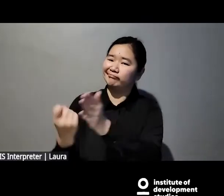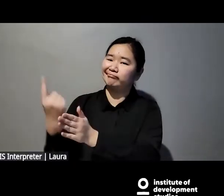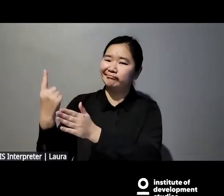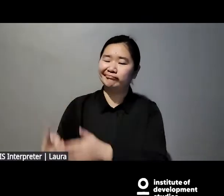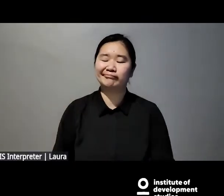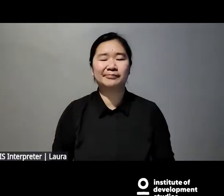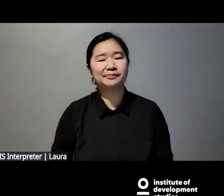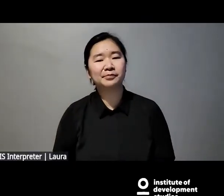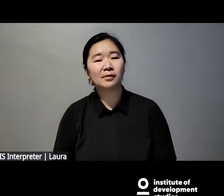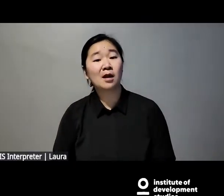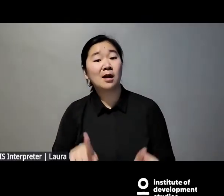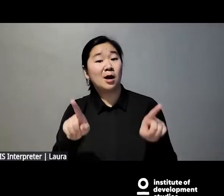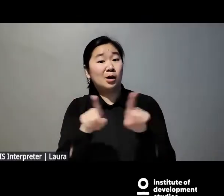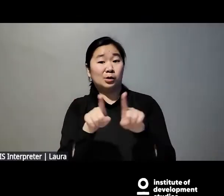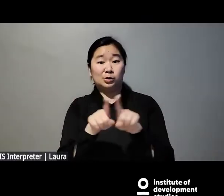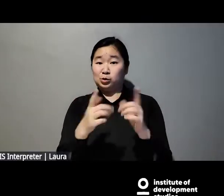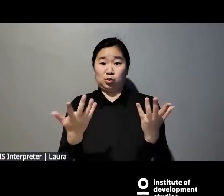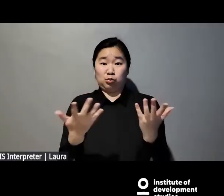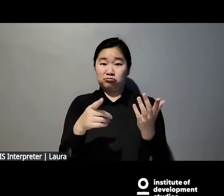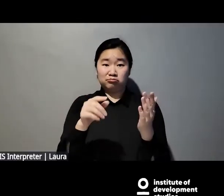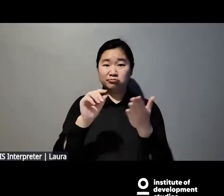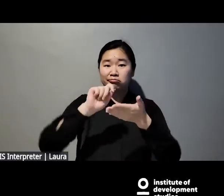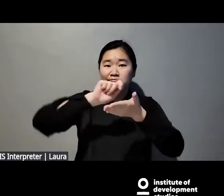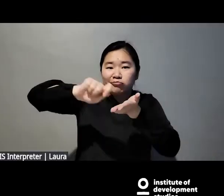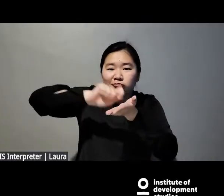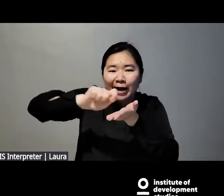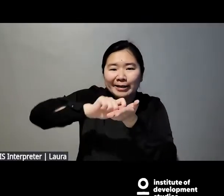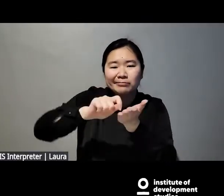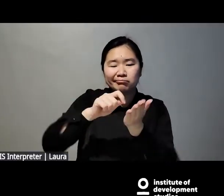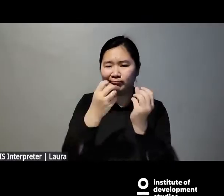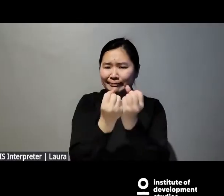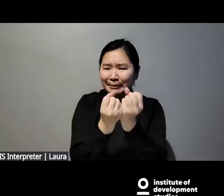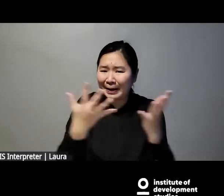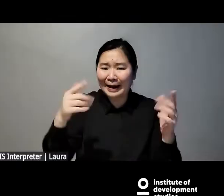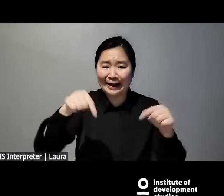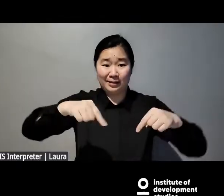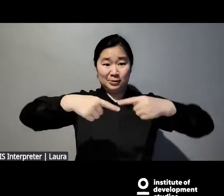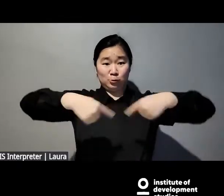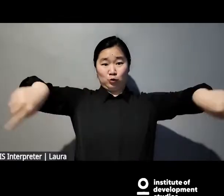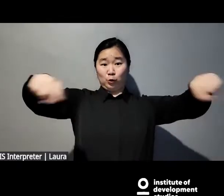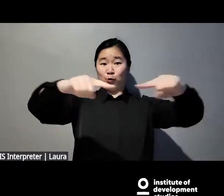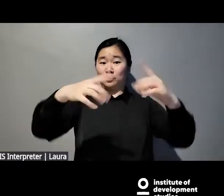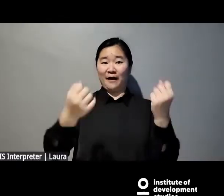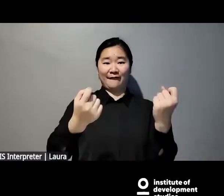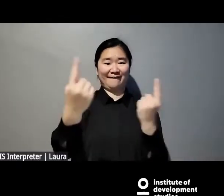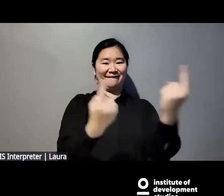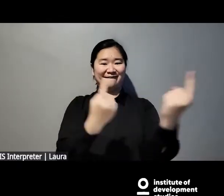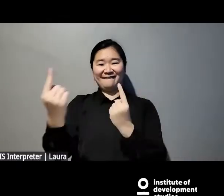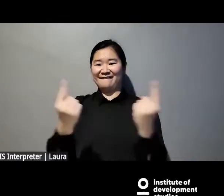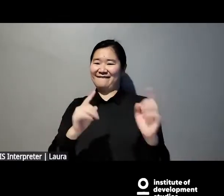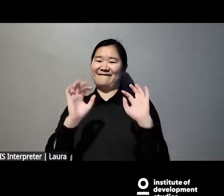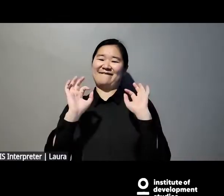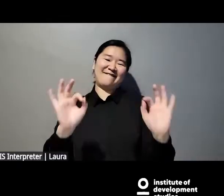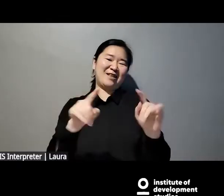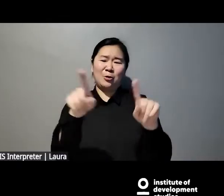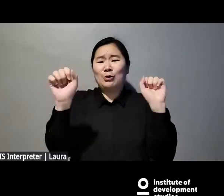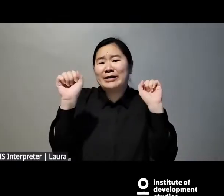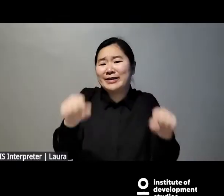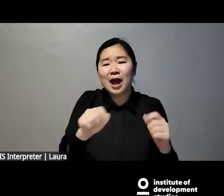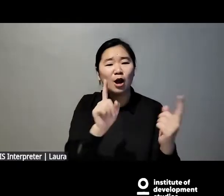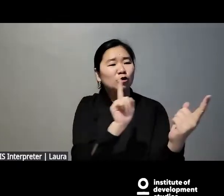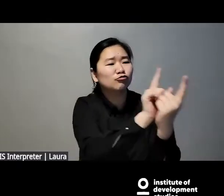educational outcomes for children with disabilities. The fifth paper focuses on people with disabilities with high support needs who are quite